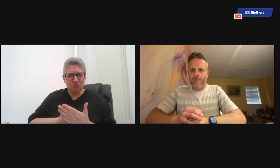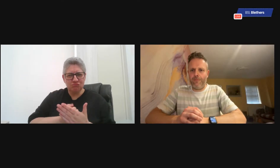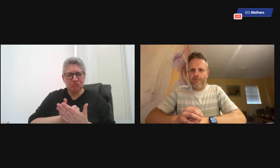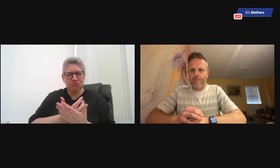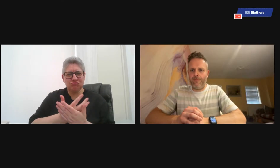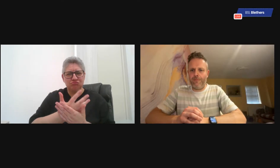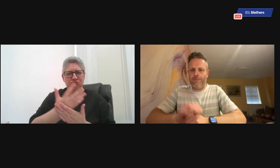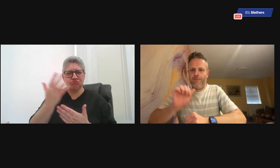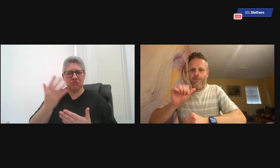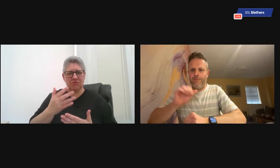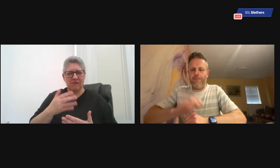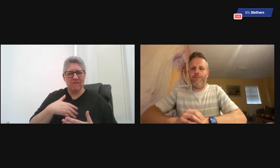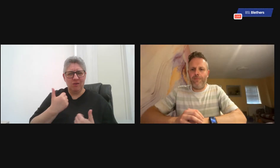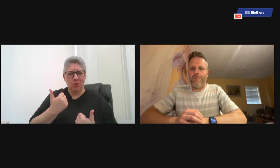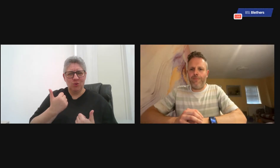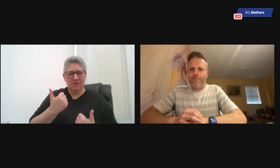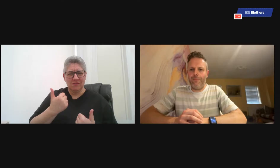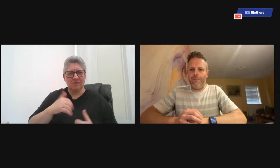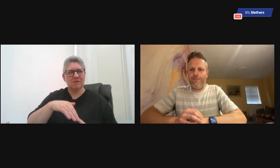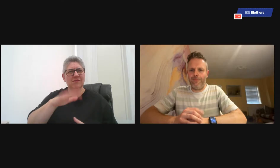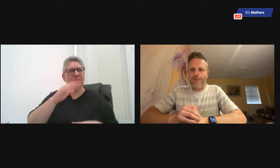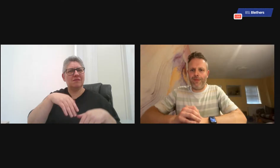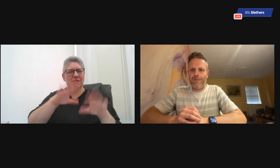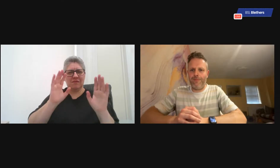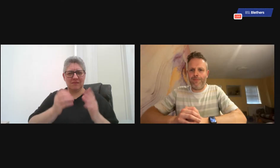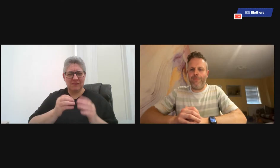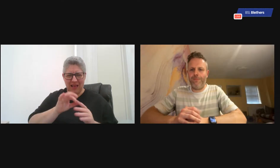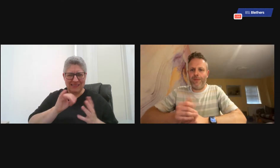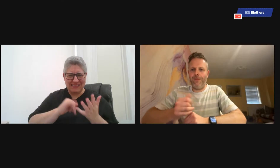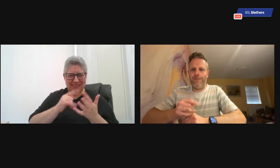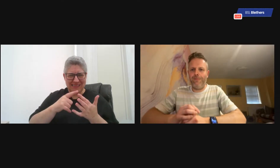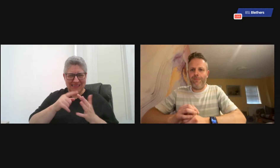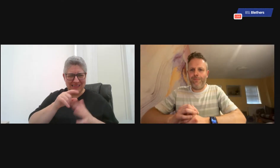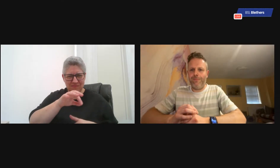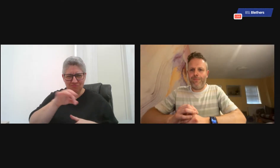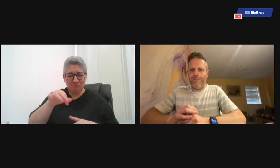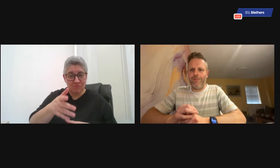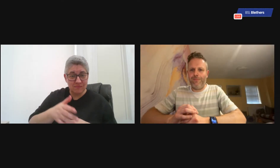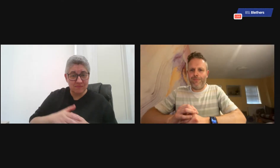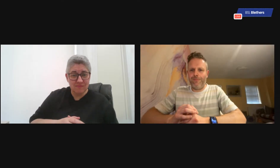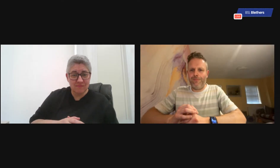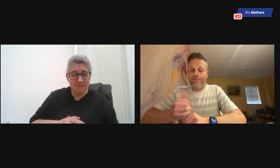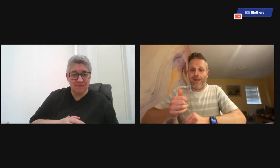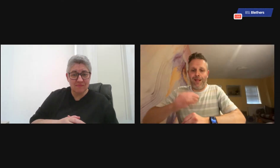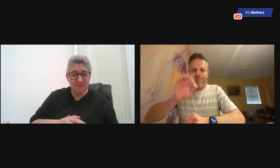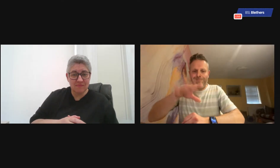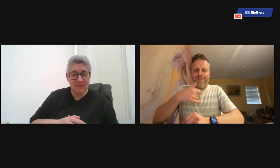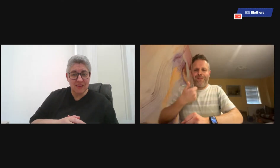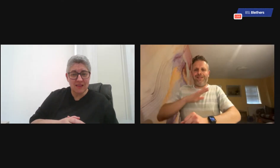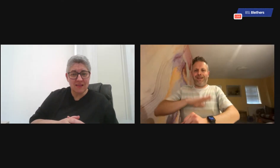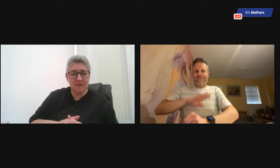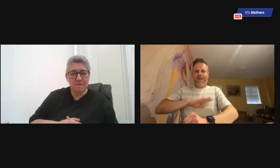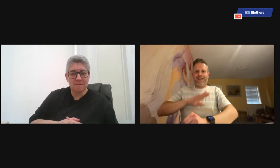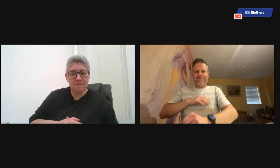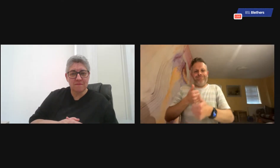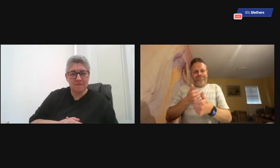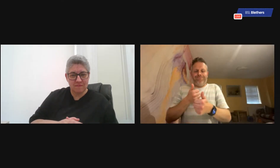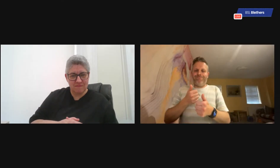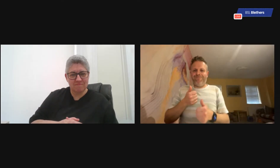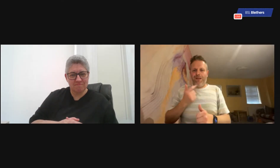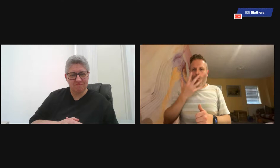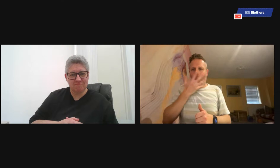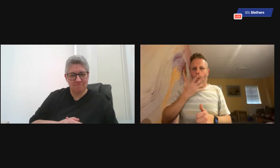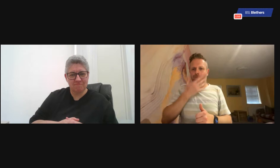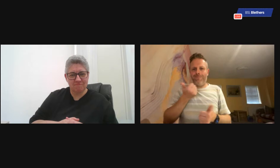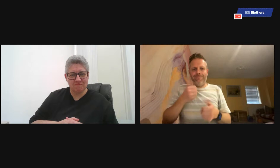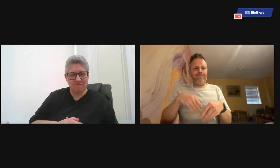So a nice opportunity for you to pass on your skills and watch a child grow and plant the seeds, I suppose, for their